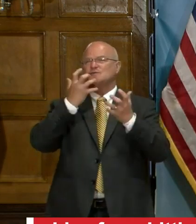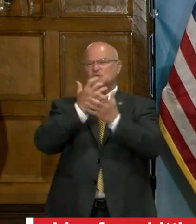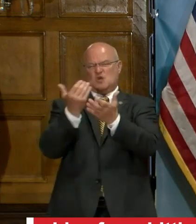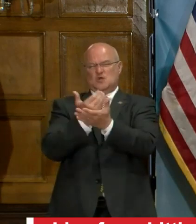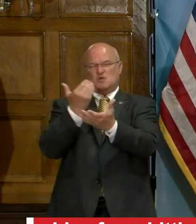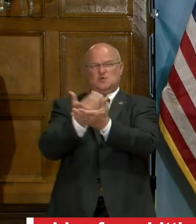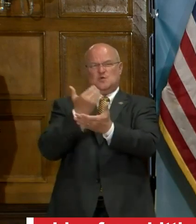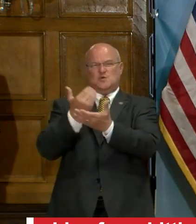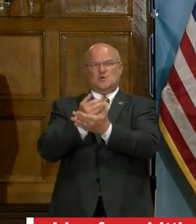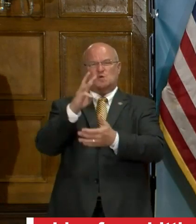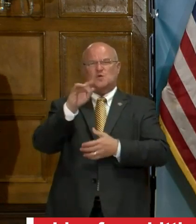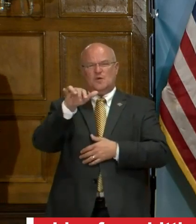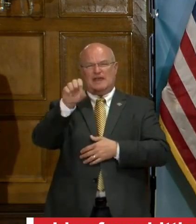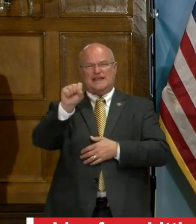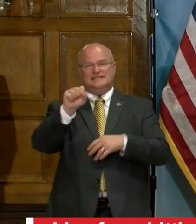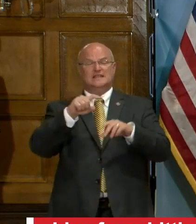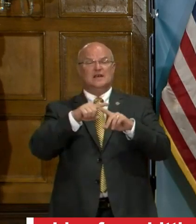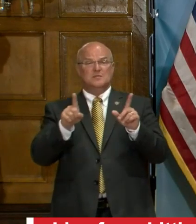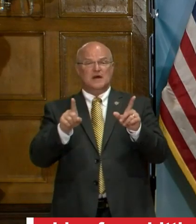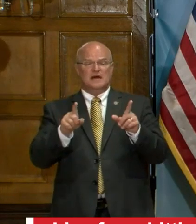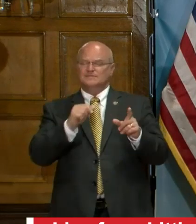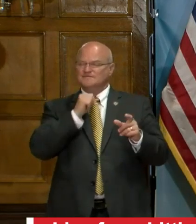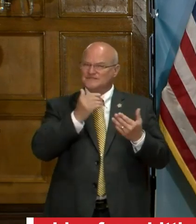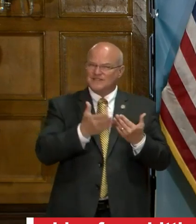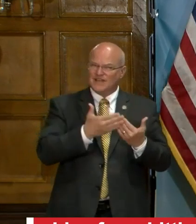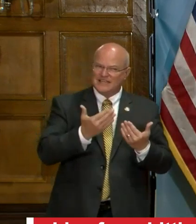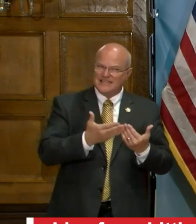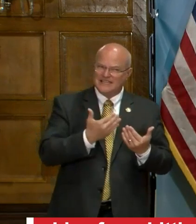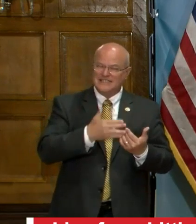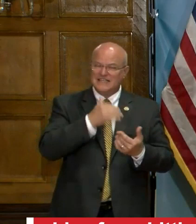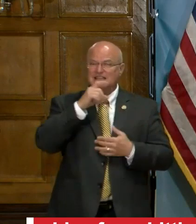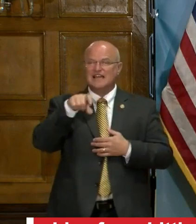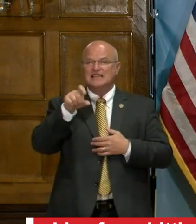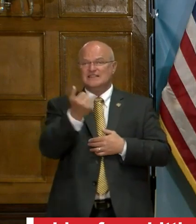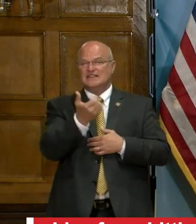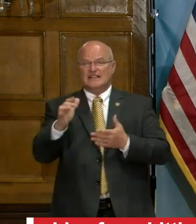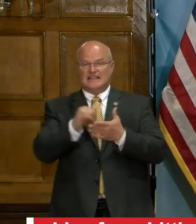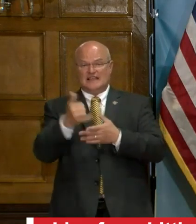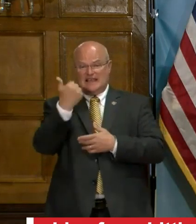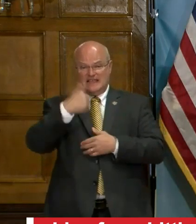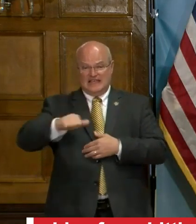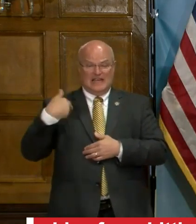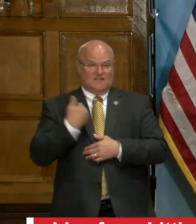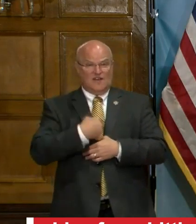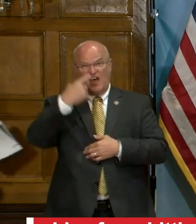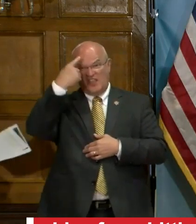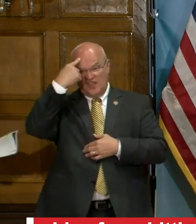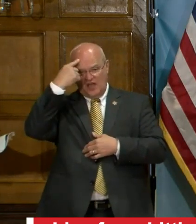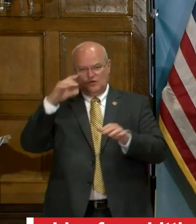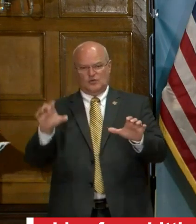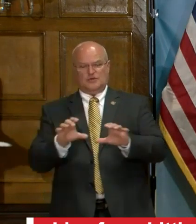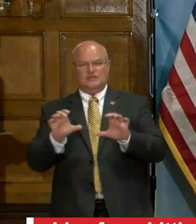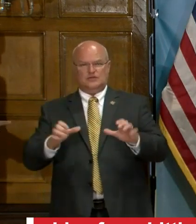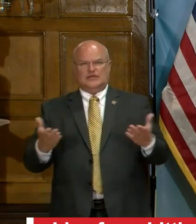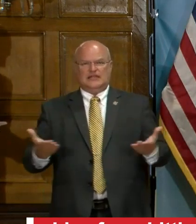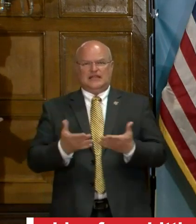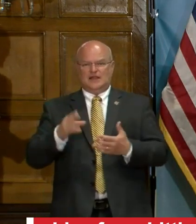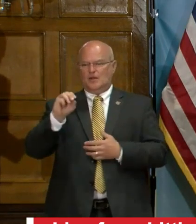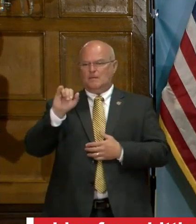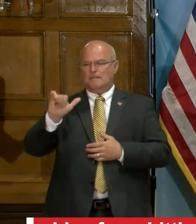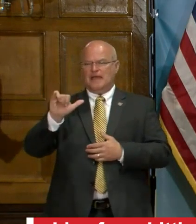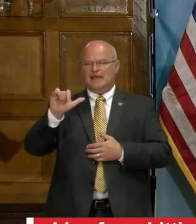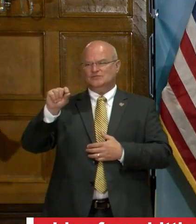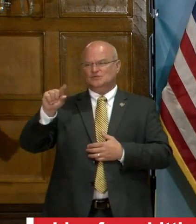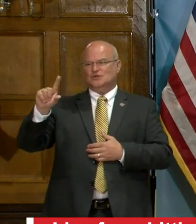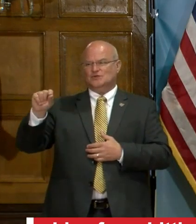new. But it's not easy, and it's not necessarily anything that any of us thought we'd be doing here in May